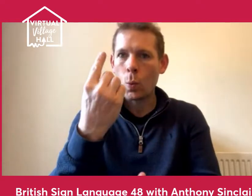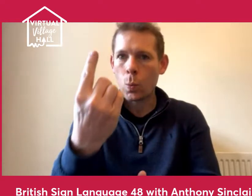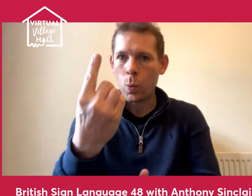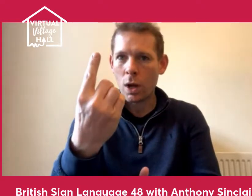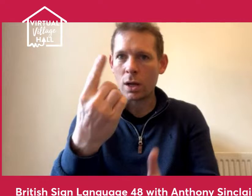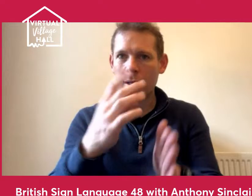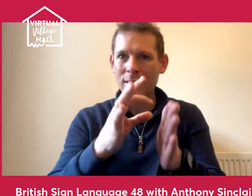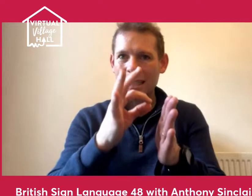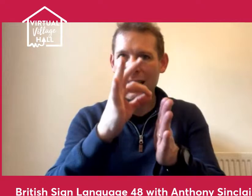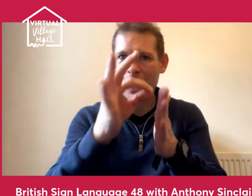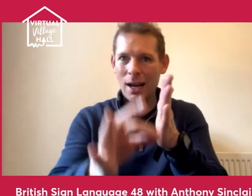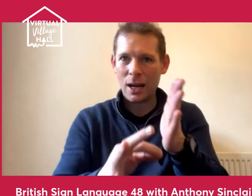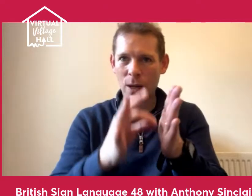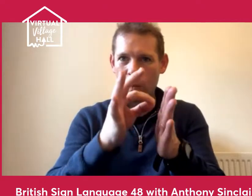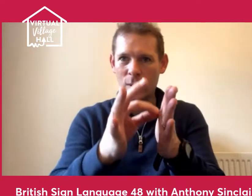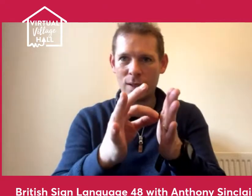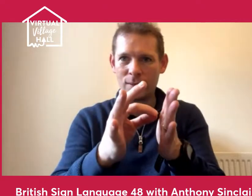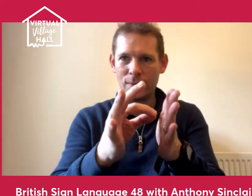hour. So 1 hour,